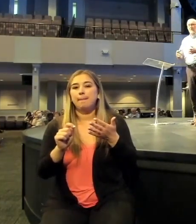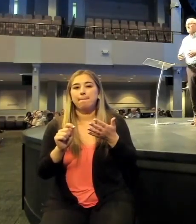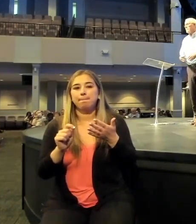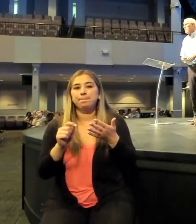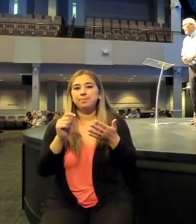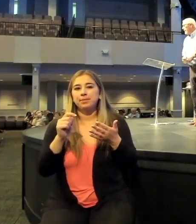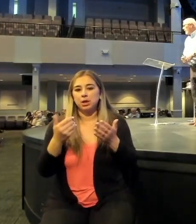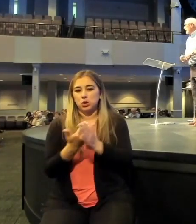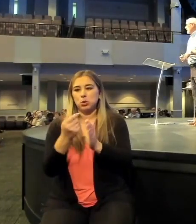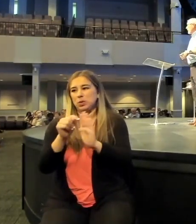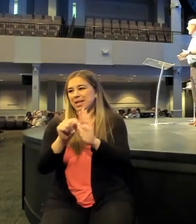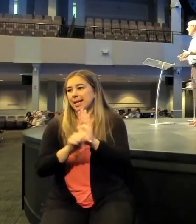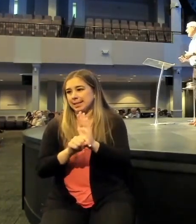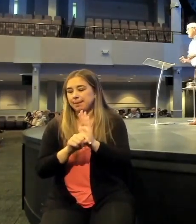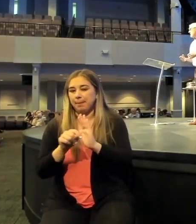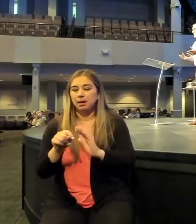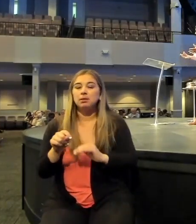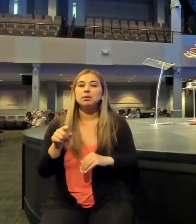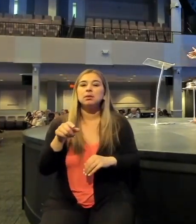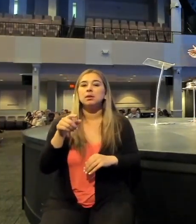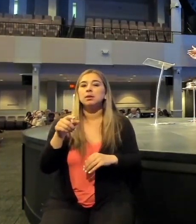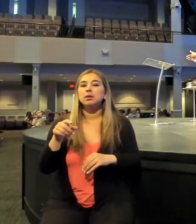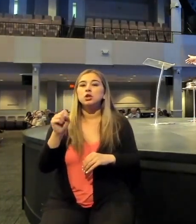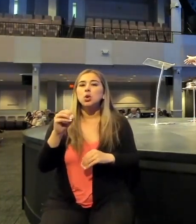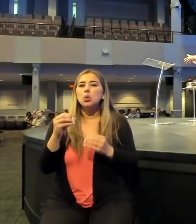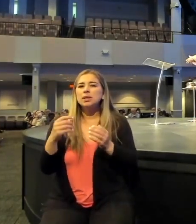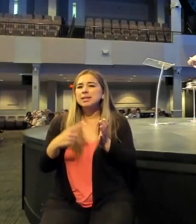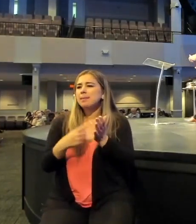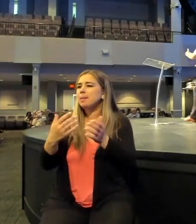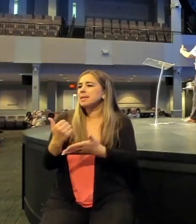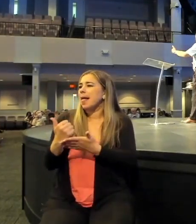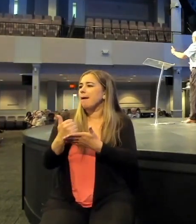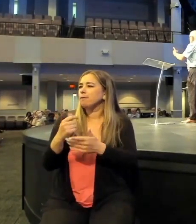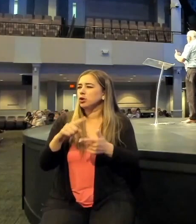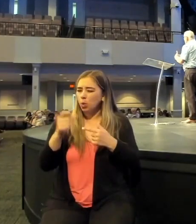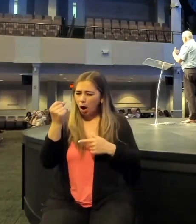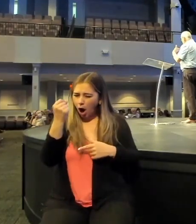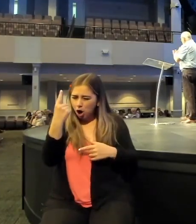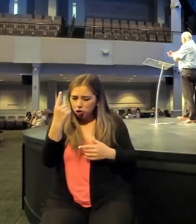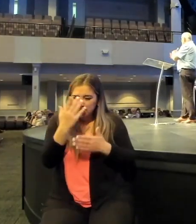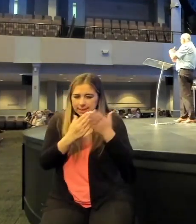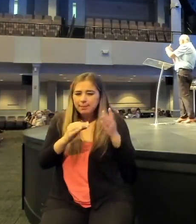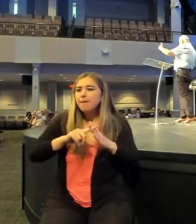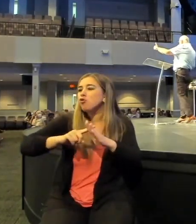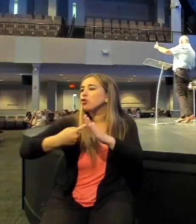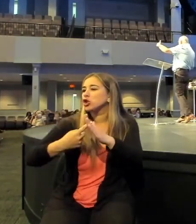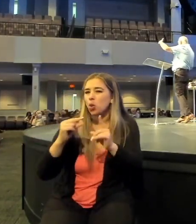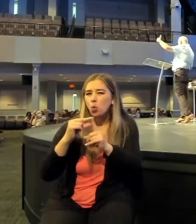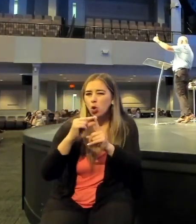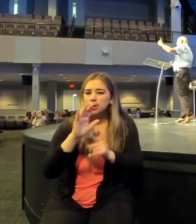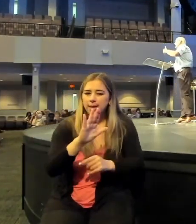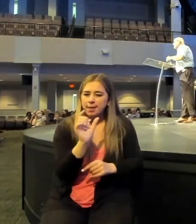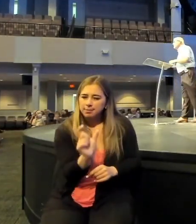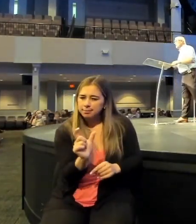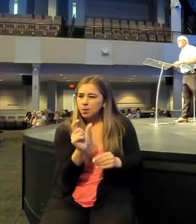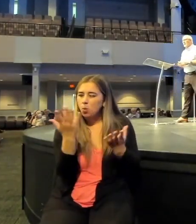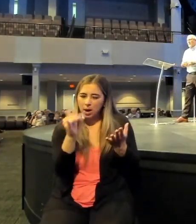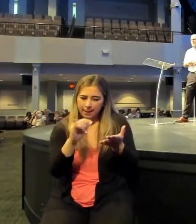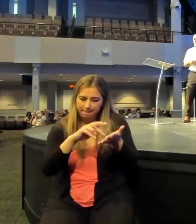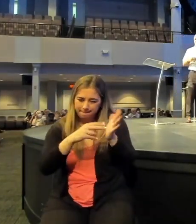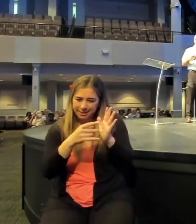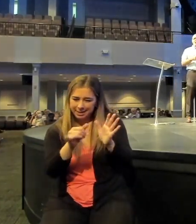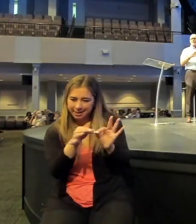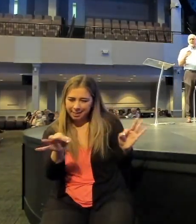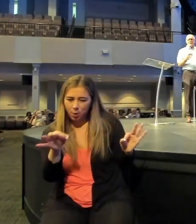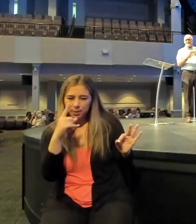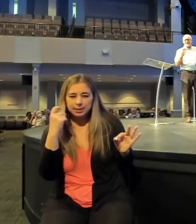the New Testament was primarily written in Greek. And so it's sometimes helpful to go back and understand some of the original words in the original languages,